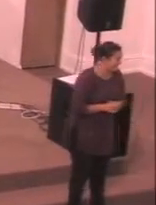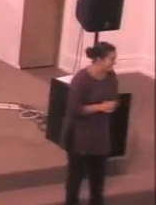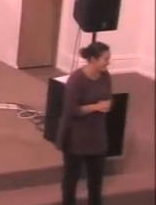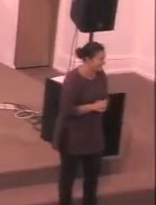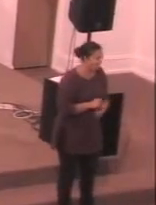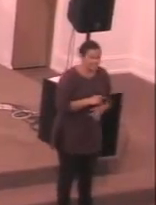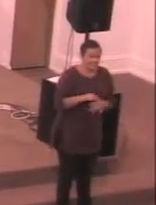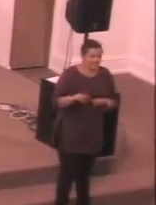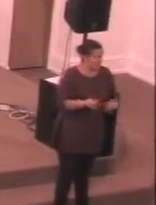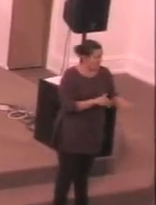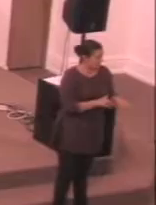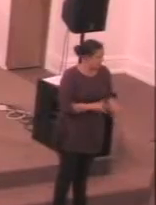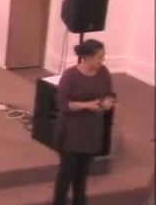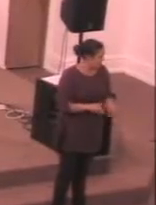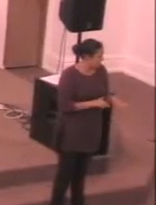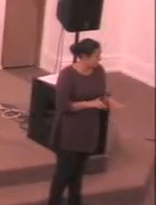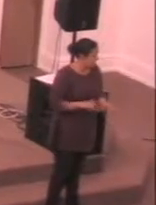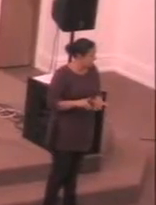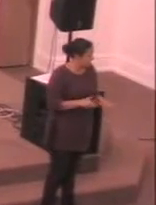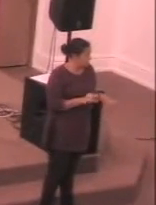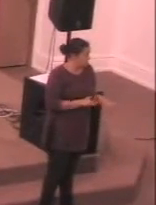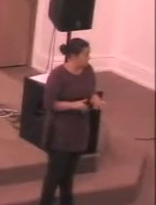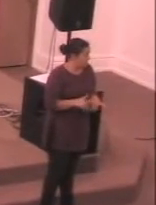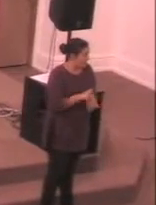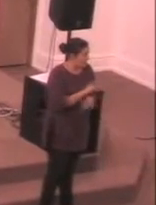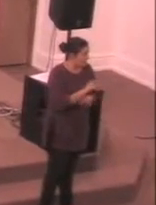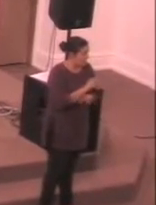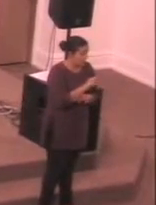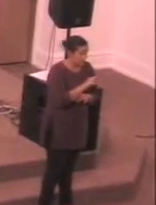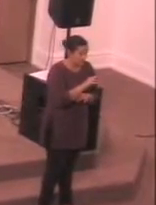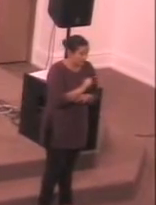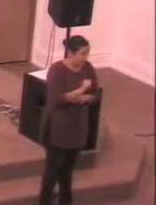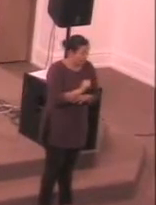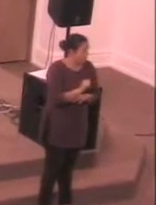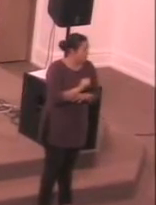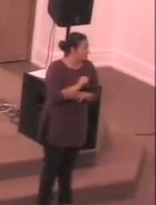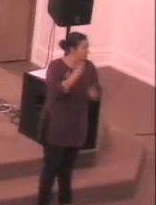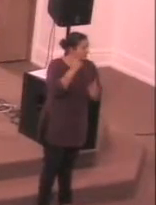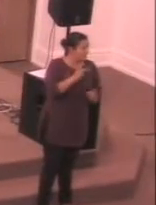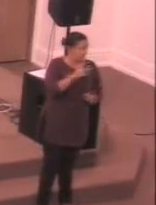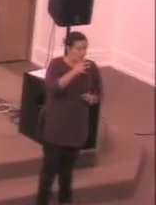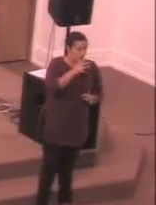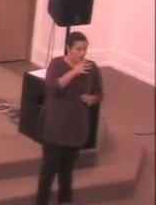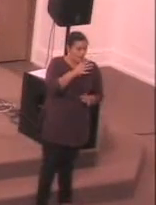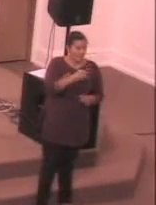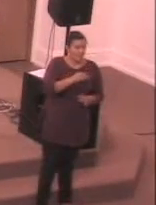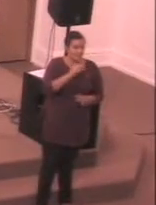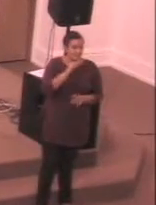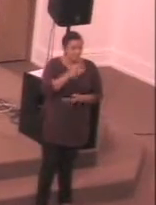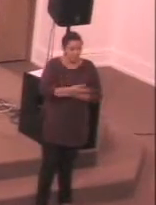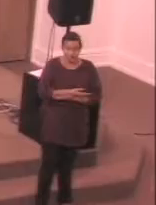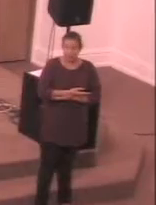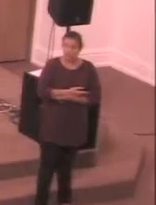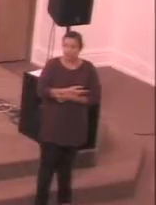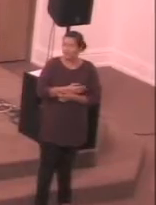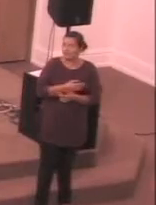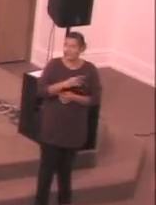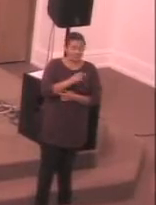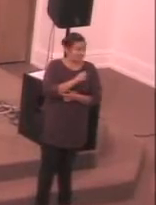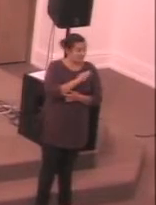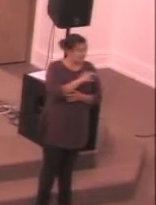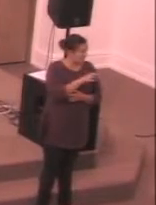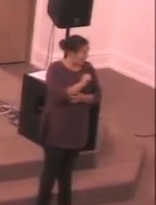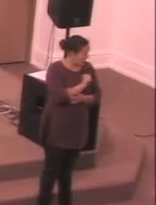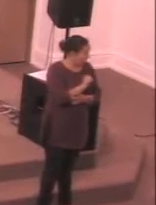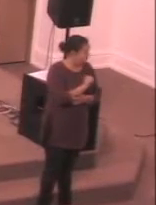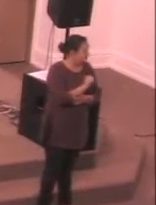Tanya's visiting her mother, who's 90. And her daughter. And her daughter. She made it to California today. In California. This week and next